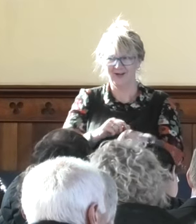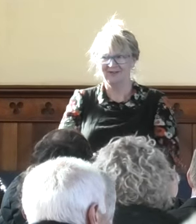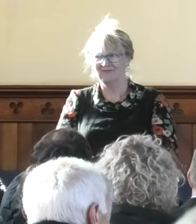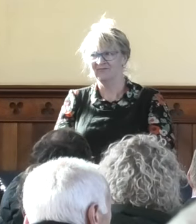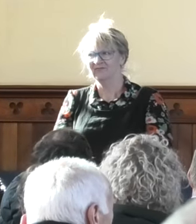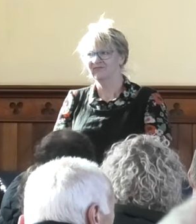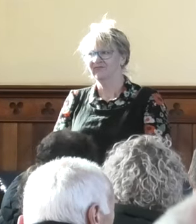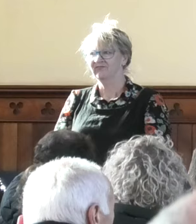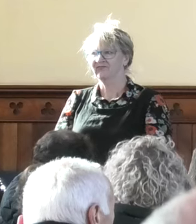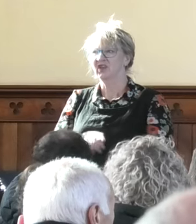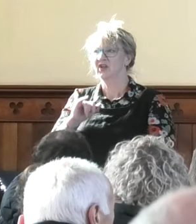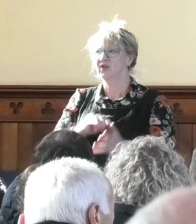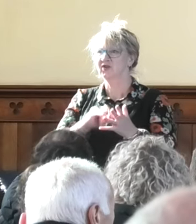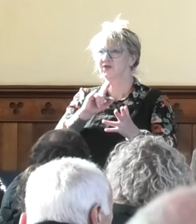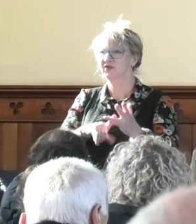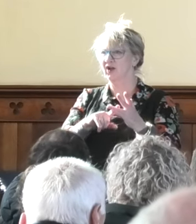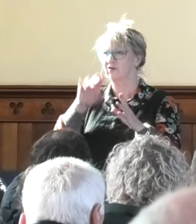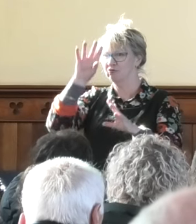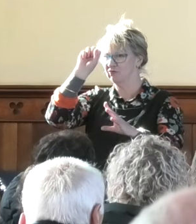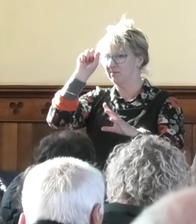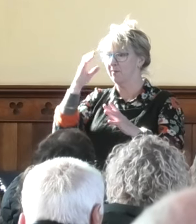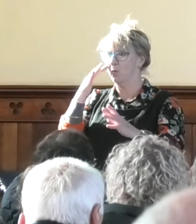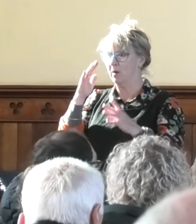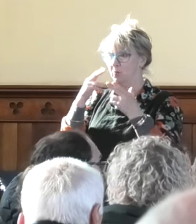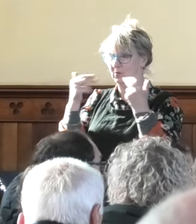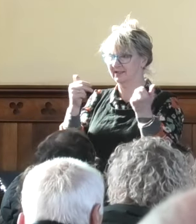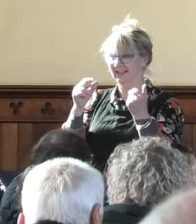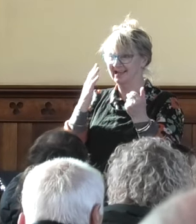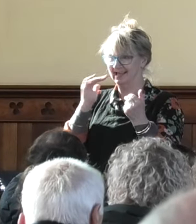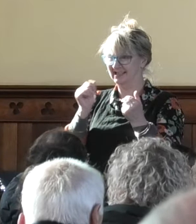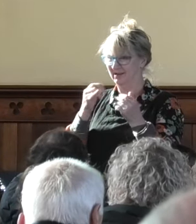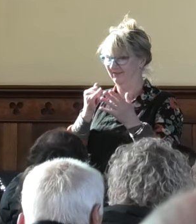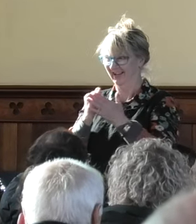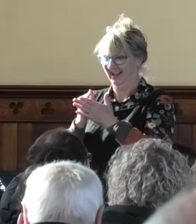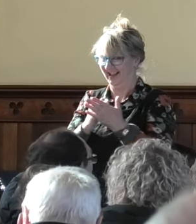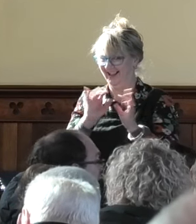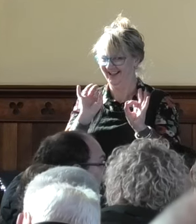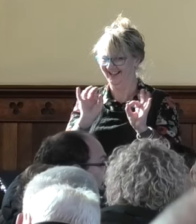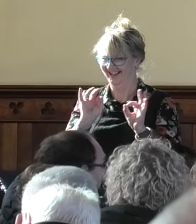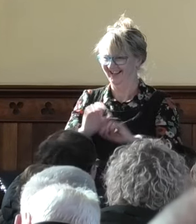off. So just remember, as we sing this, no harm will come to anyone.